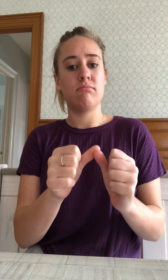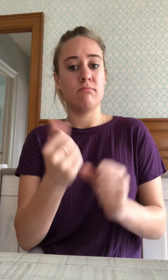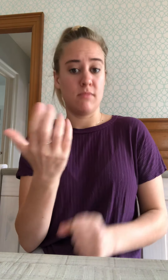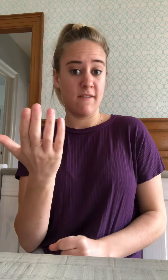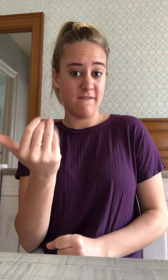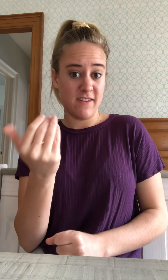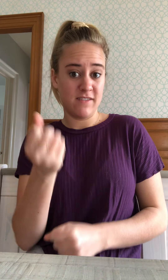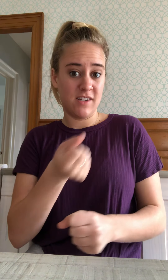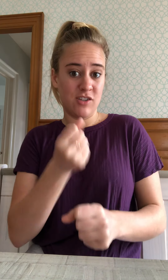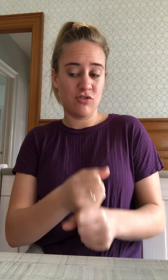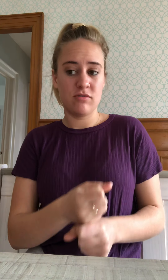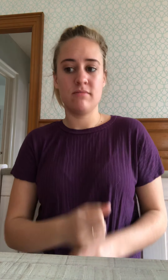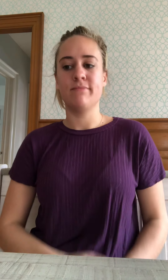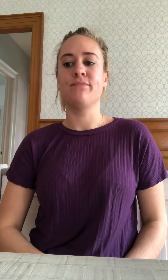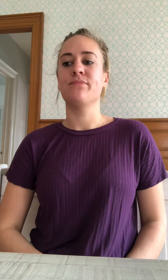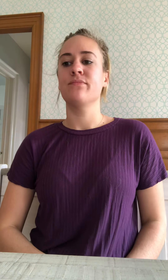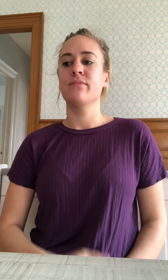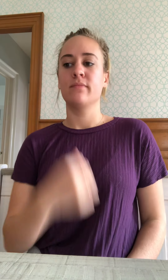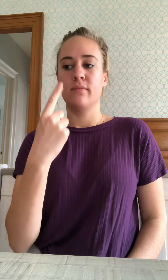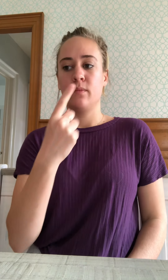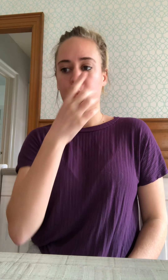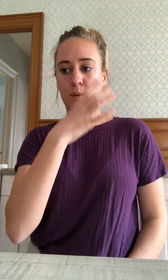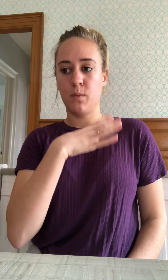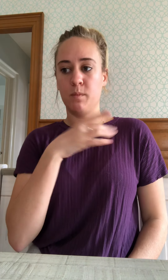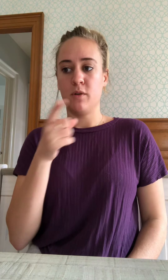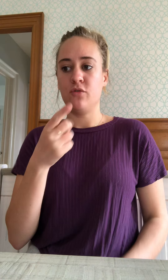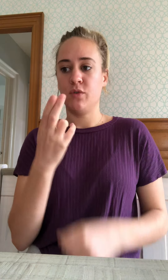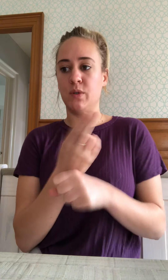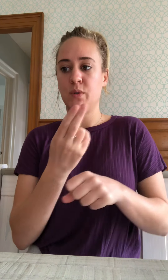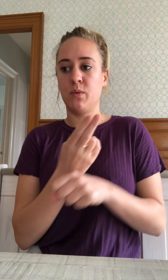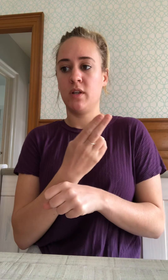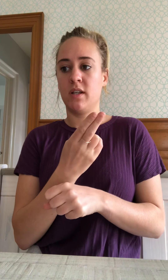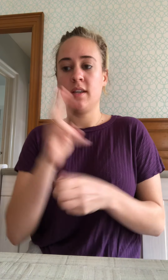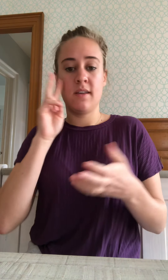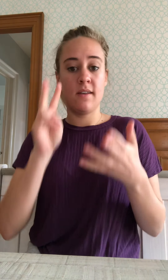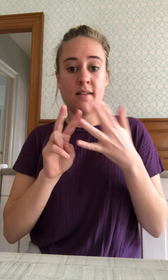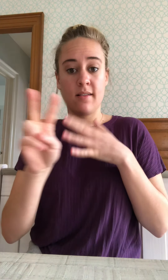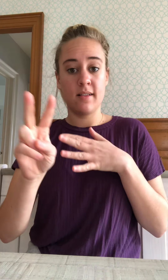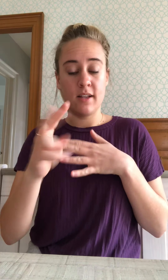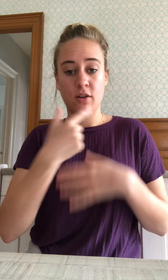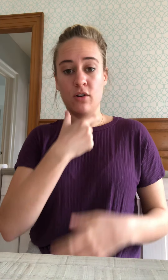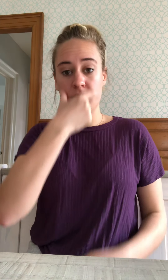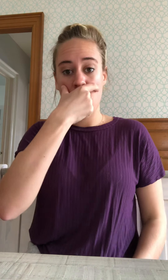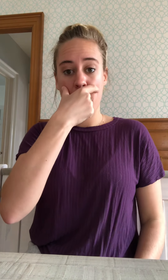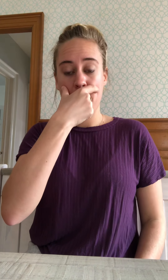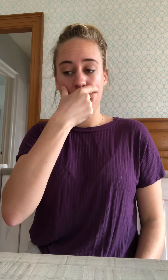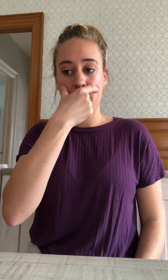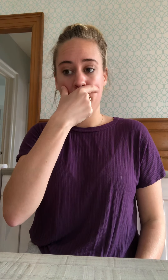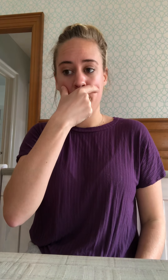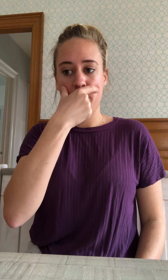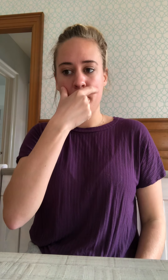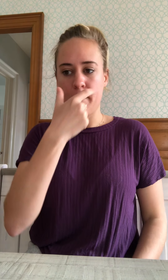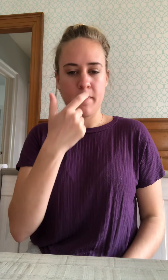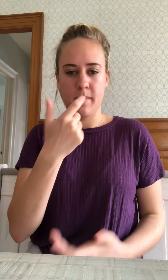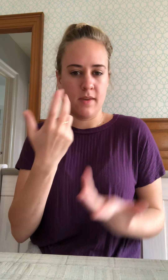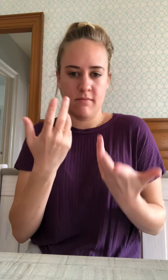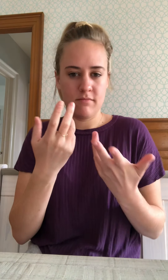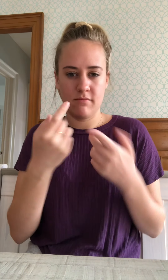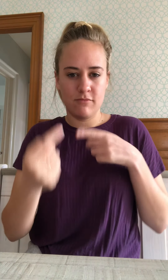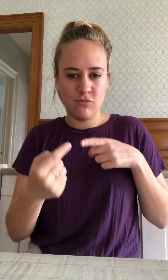And here's a young lady wearing a clear retainer on top. You can barely see it, versus